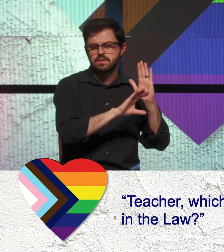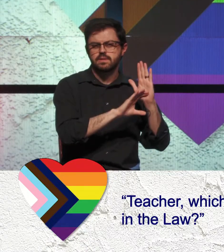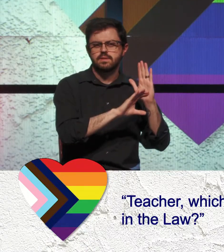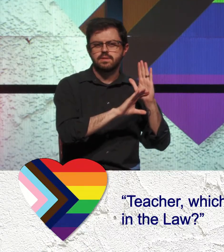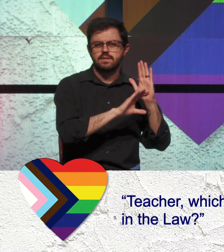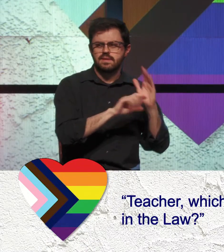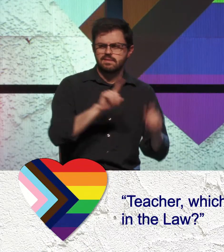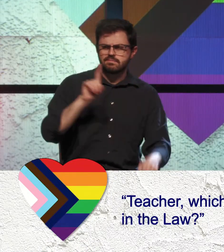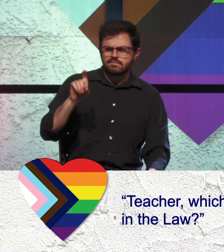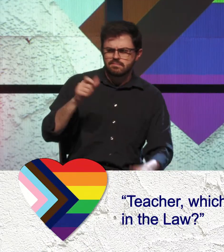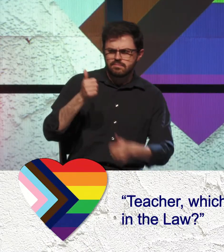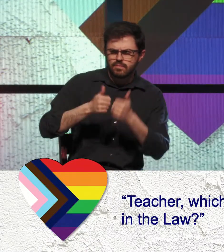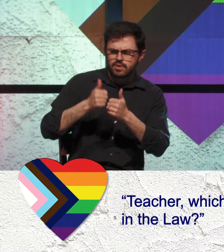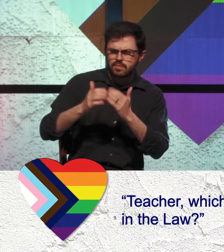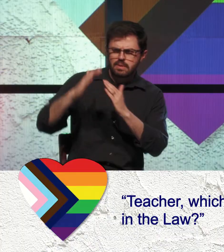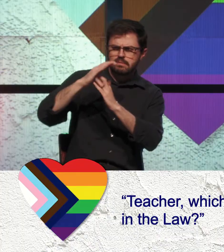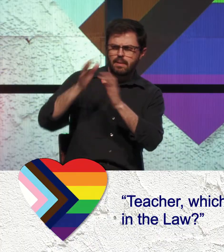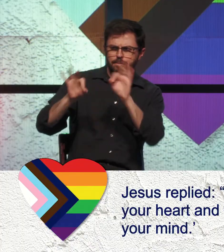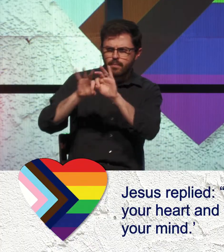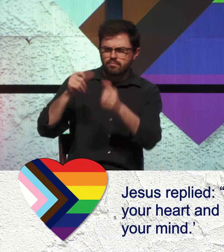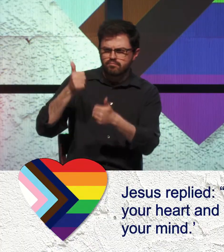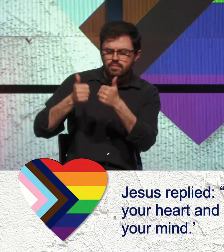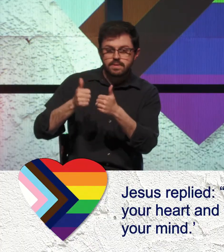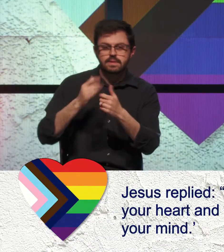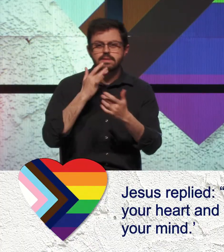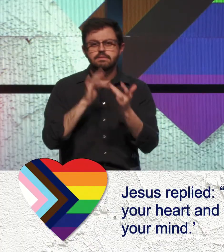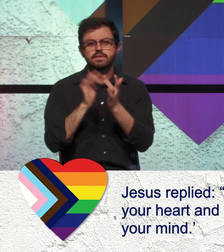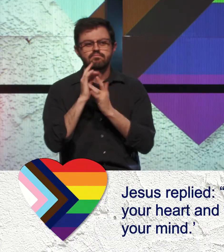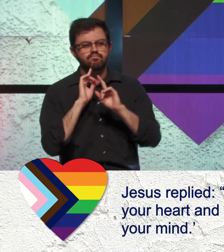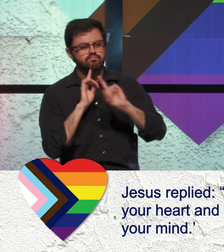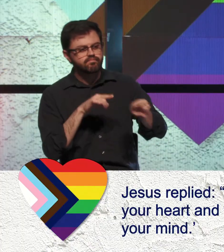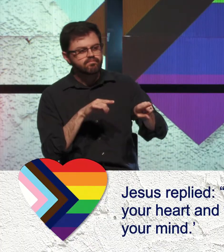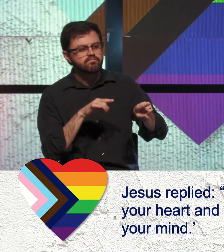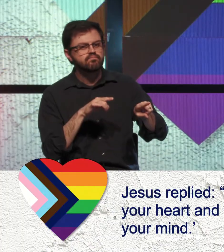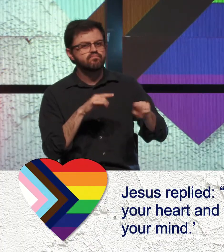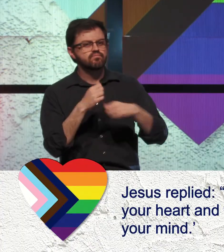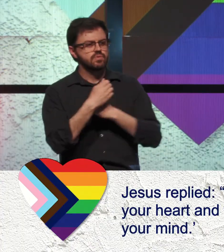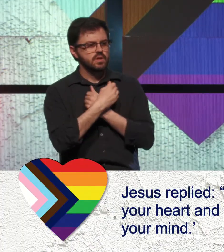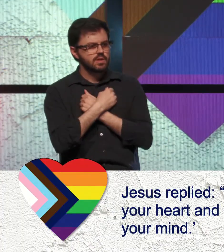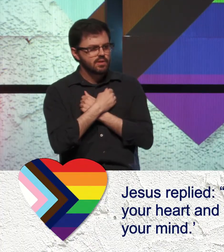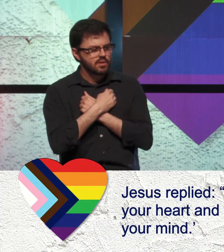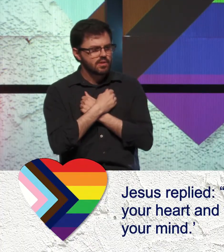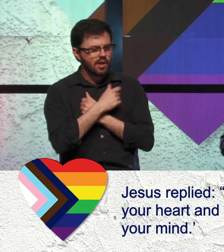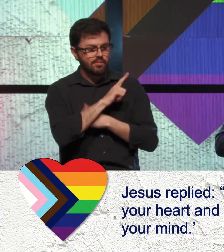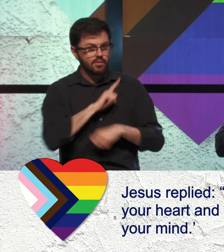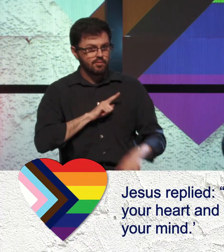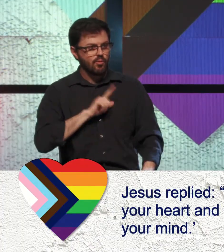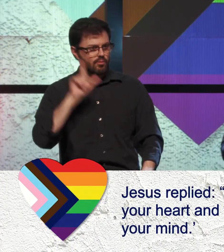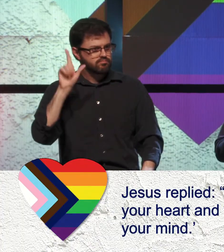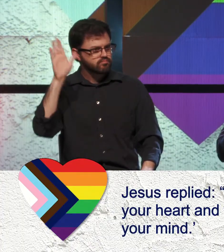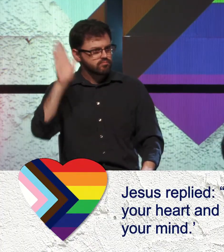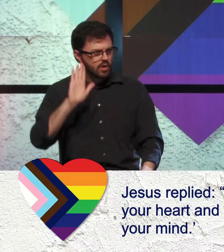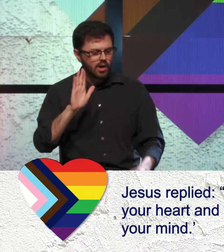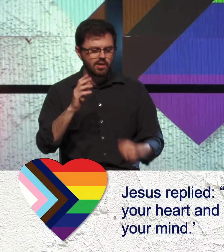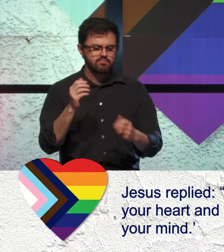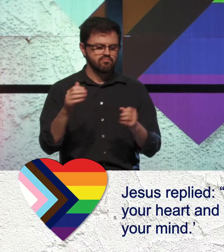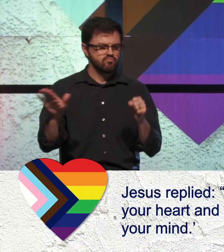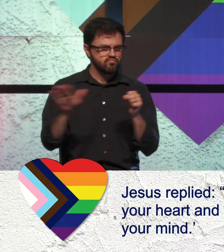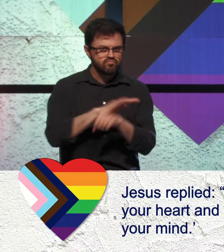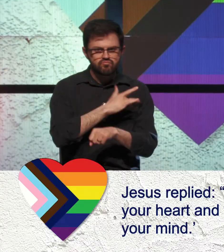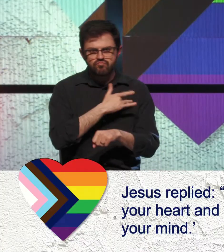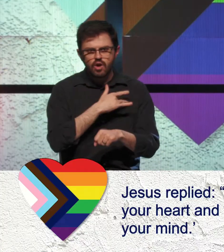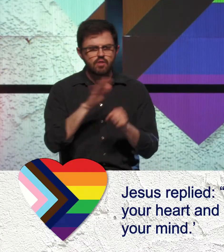one do you think? And Jesus replies, love the Lord your God with all your heart, with all your soul, and with all your